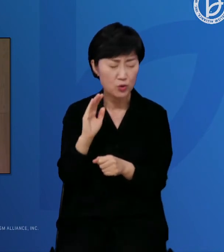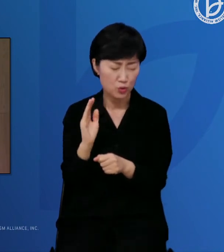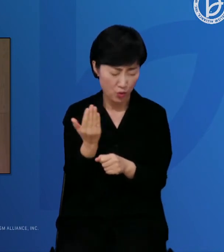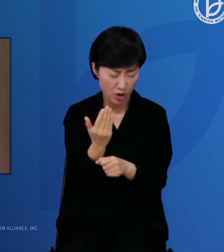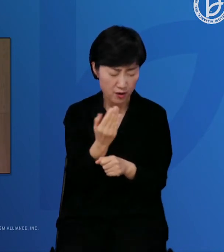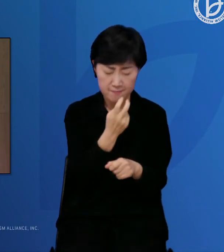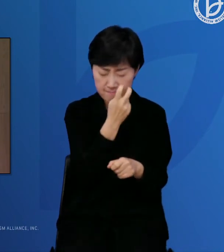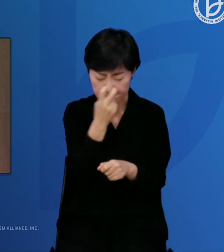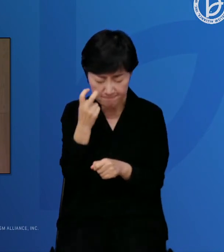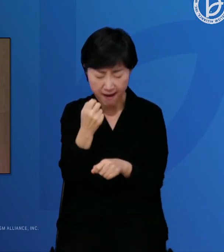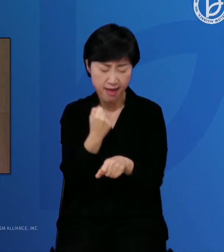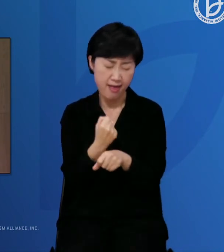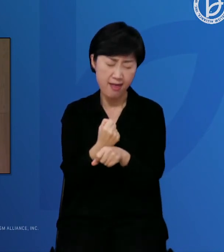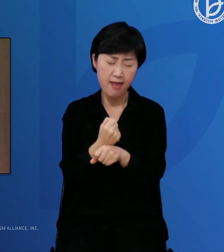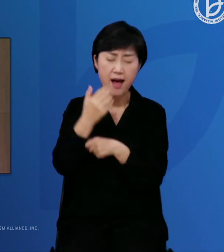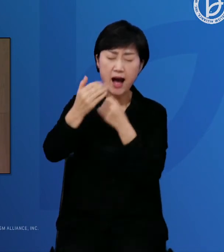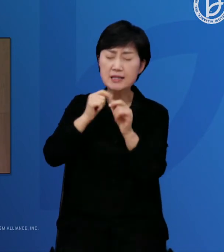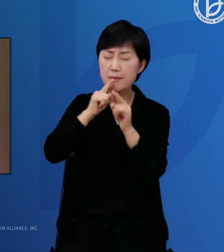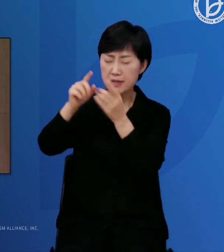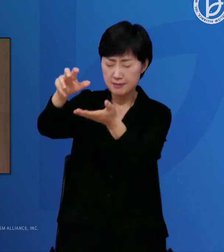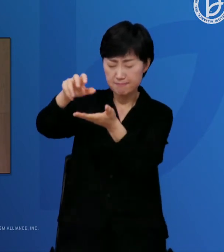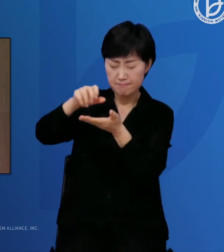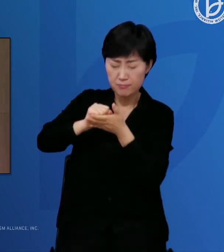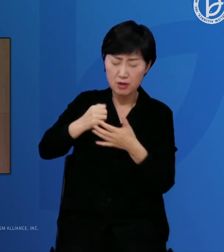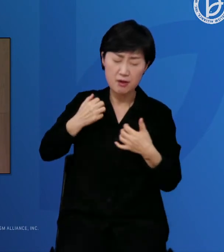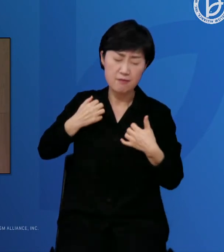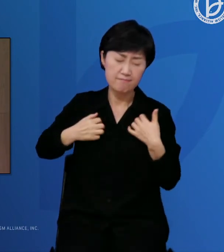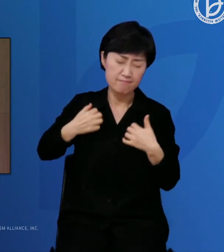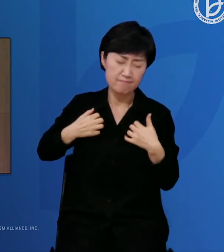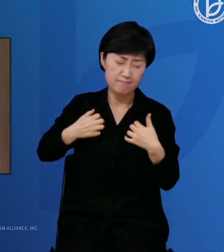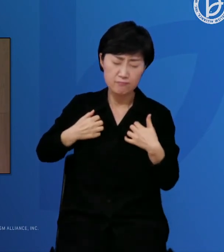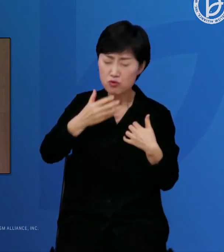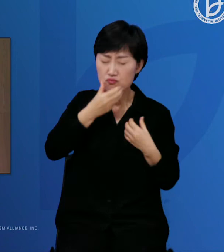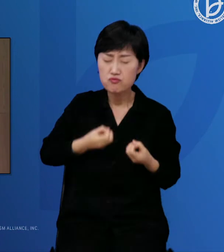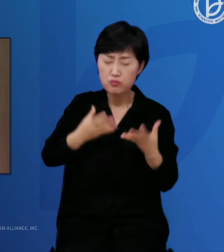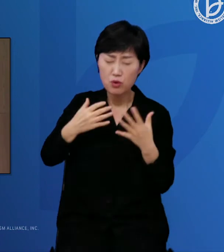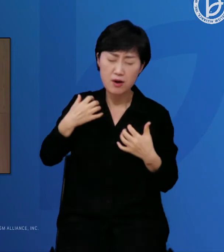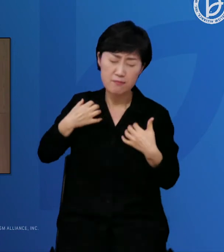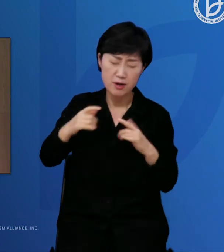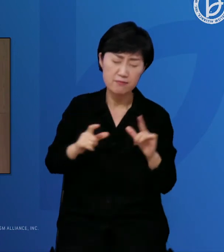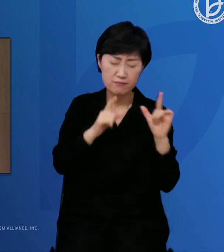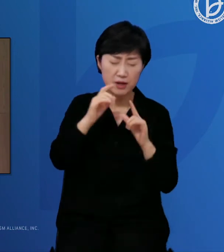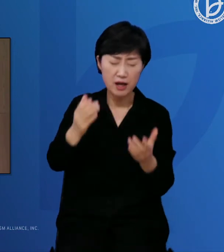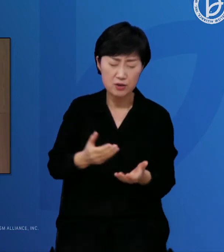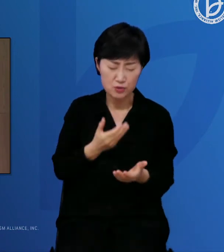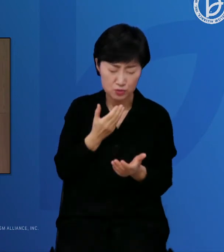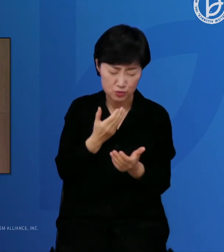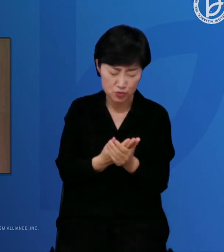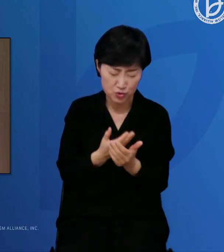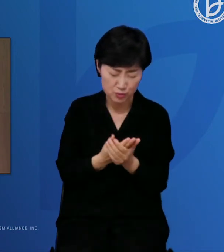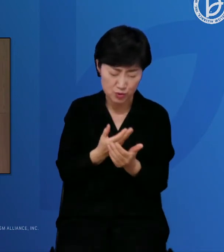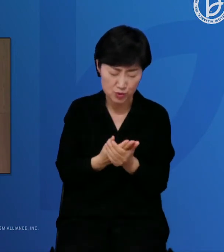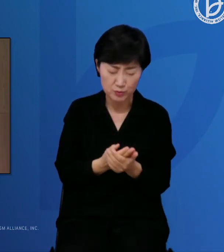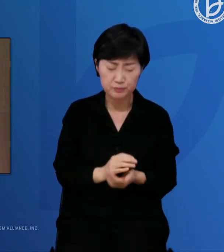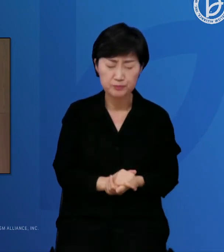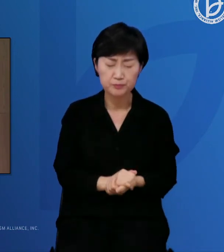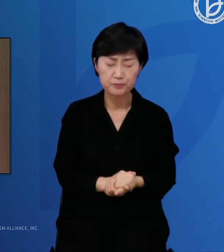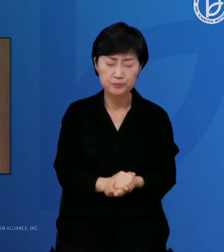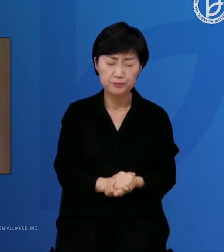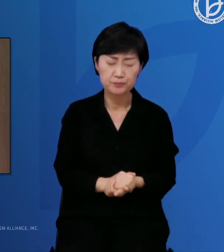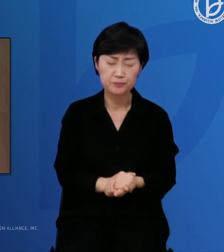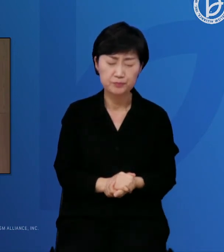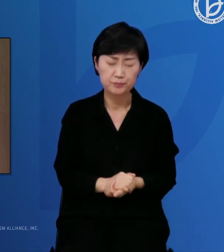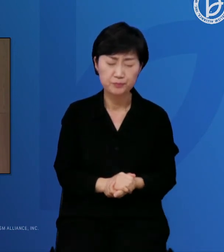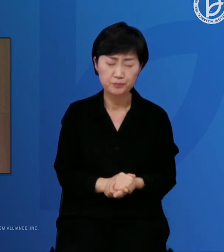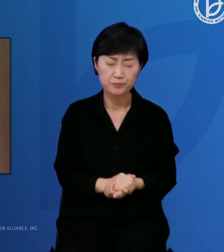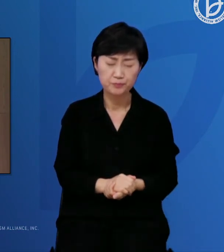built up, so that the past becomes a platform, and all 237 nations, 5,000 people groups, and TCKs can gather and be commissioned as next generation missionaries. For this,